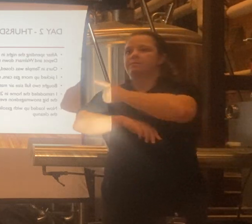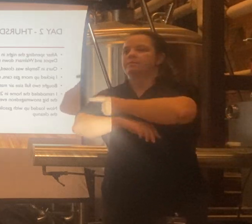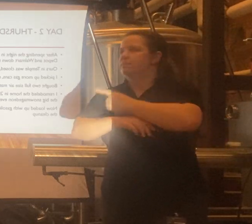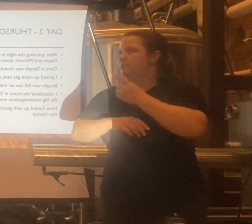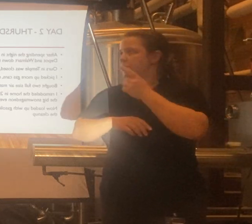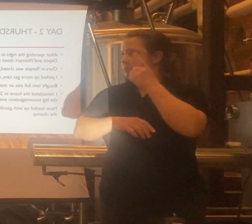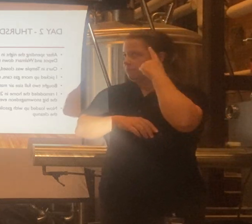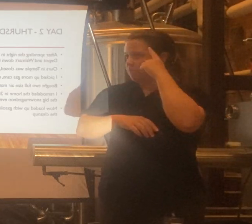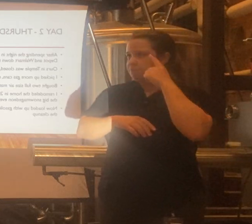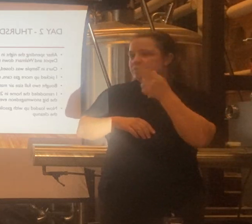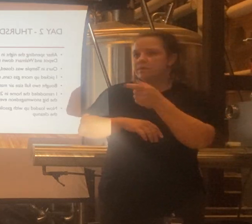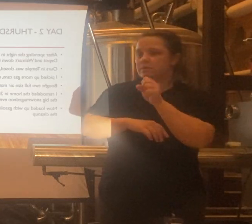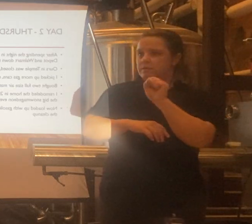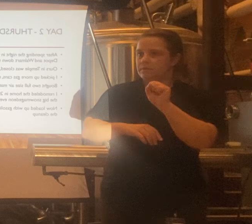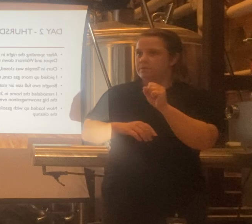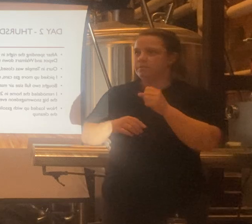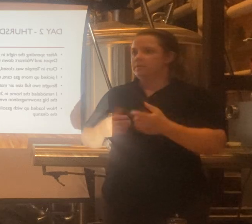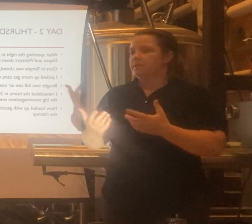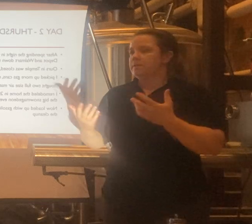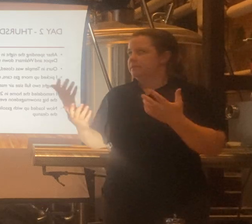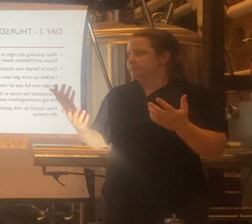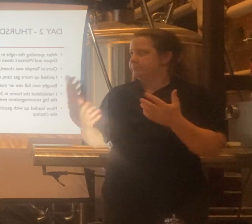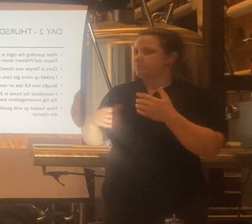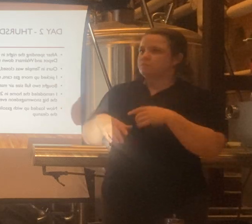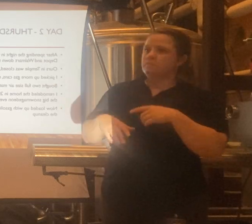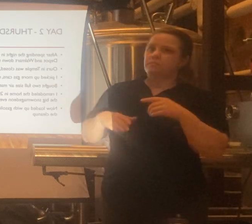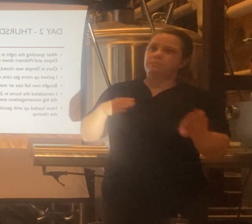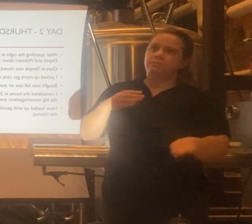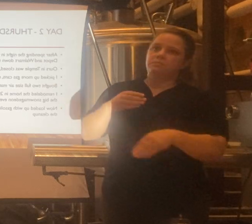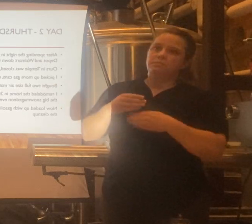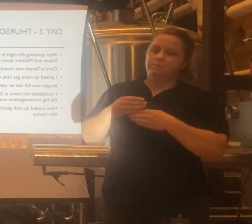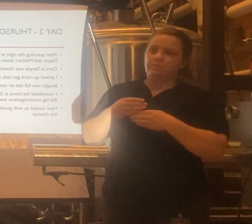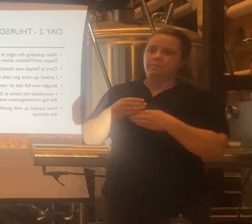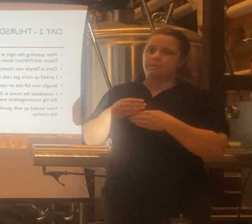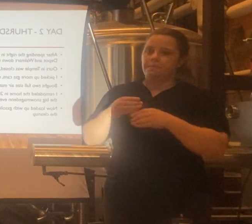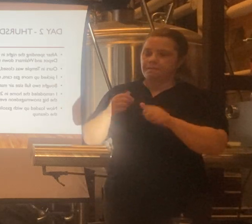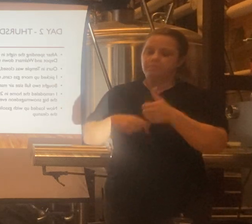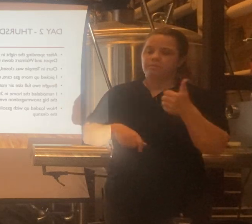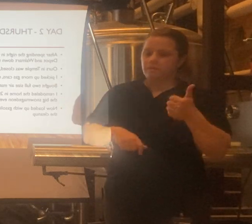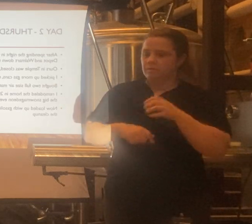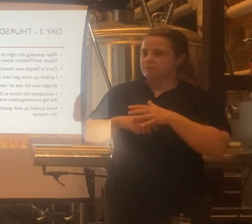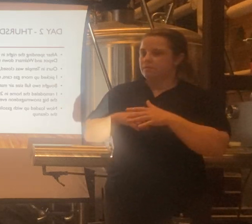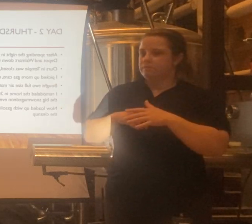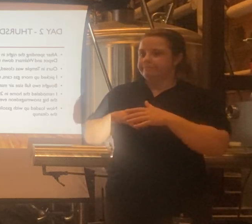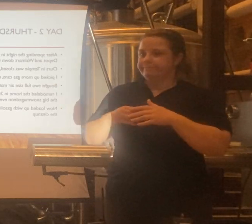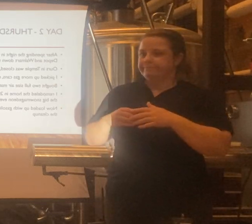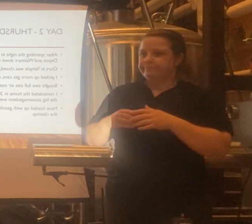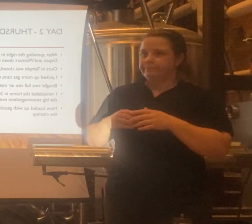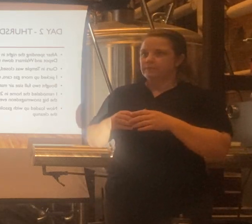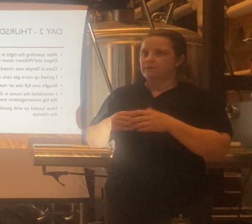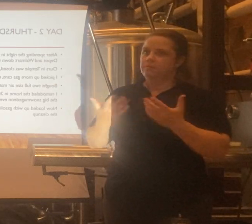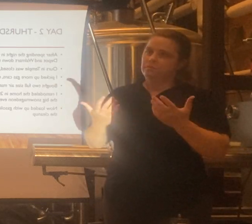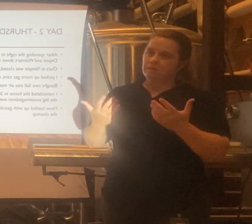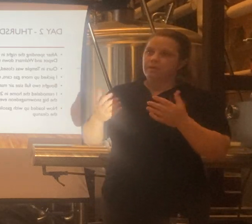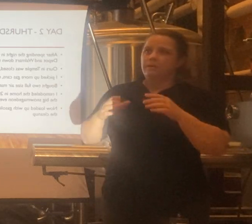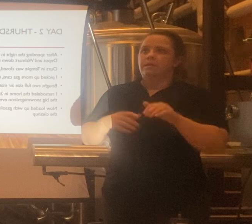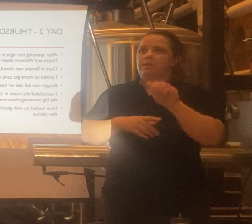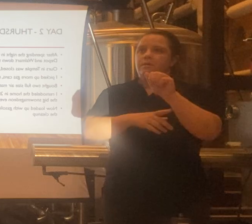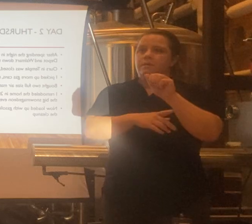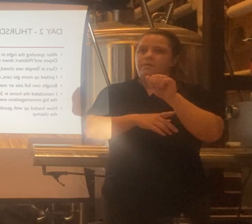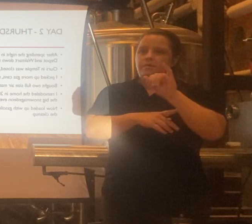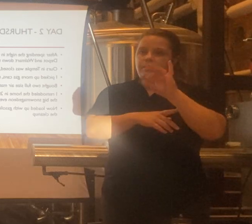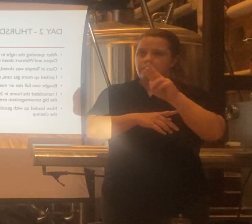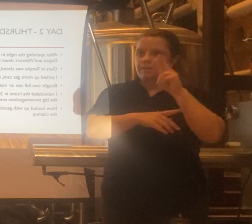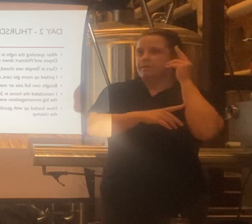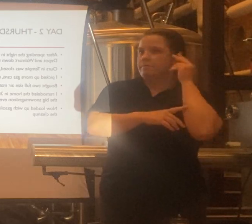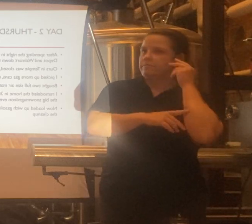died in the course of our remodel, and another one got a hole in it and died because they'd been sitting in the camping gear. So I had to buy a couple of air mattresses so I could sleep in